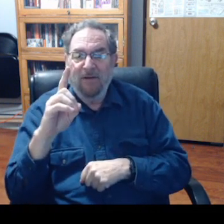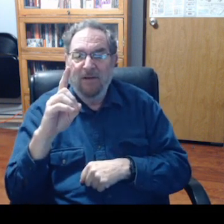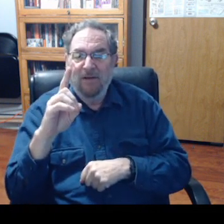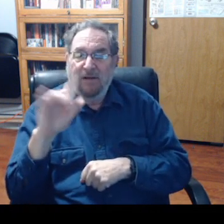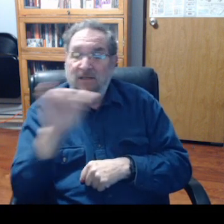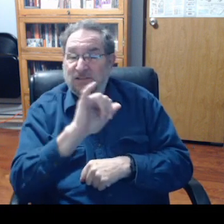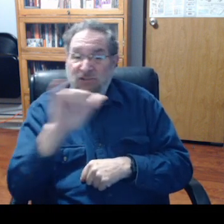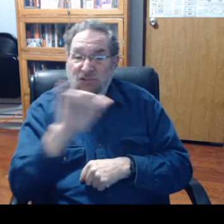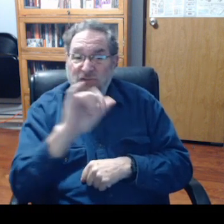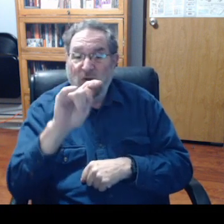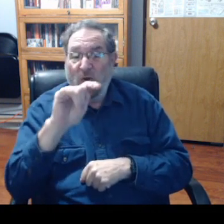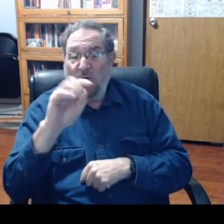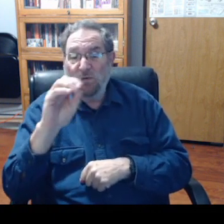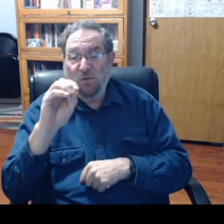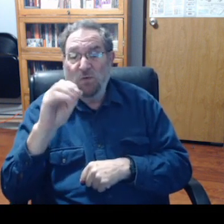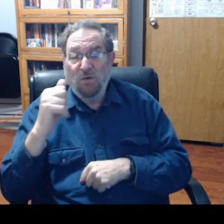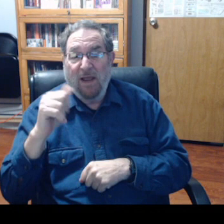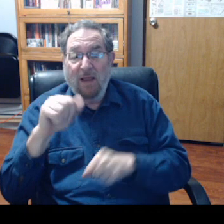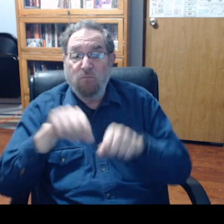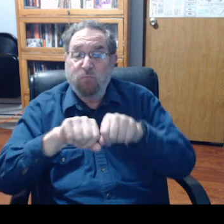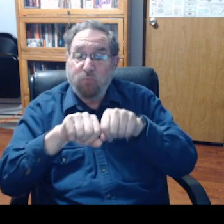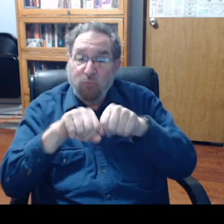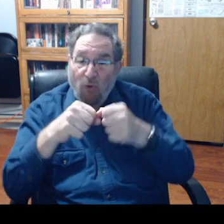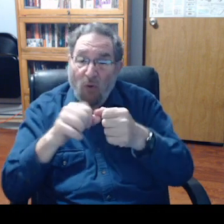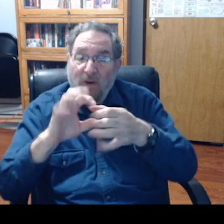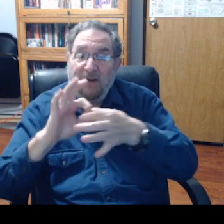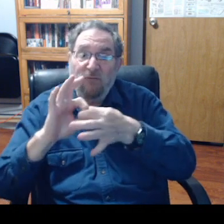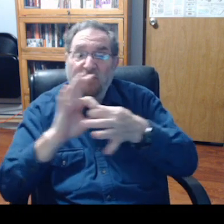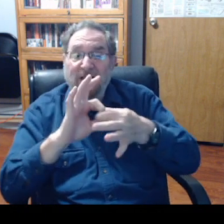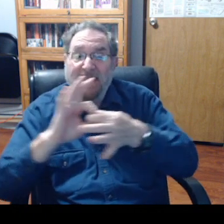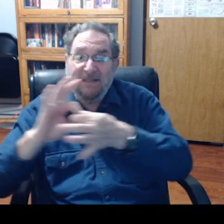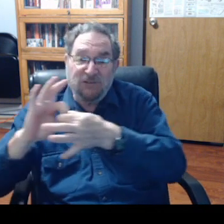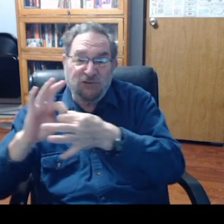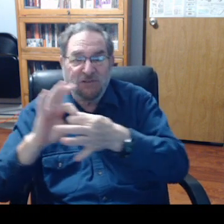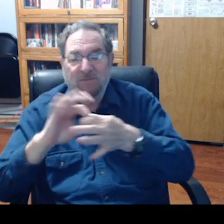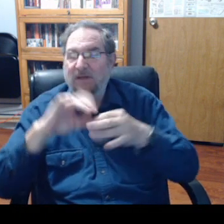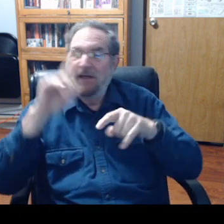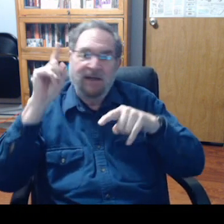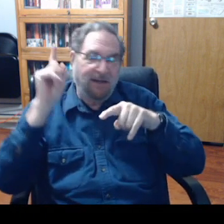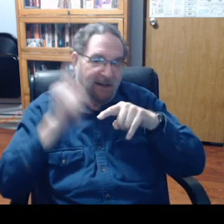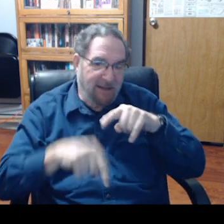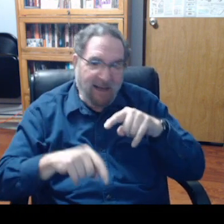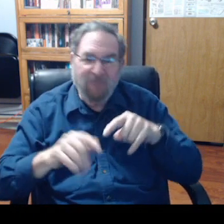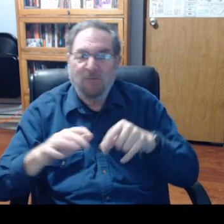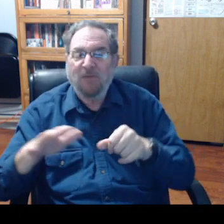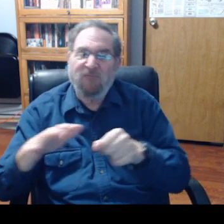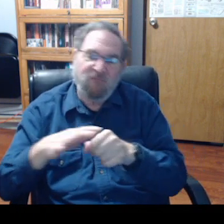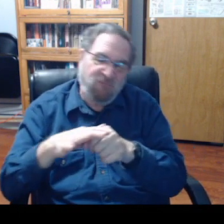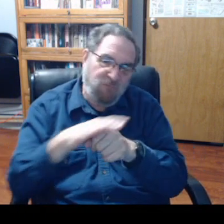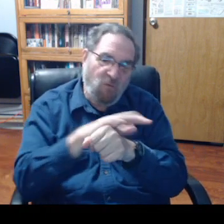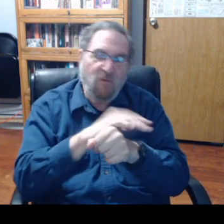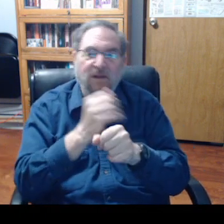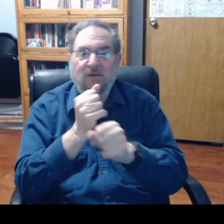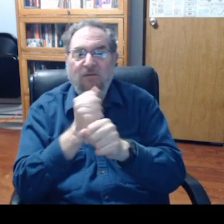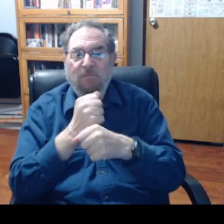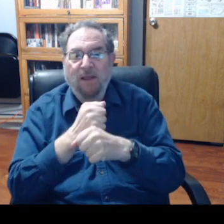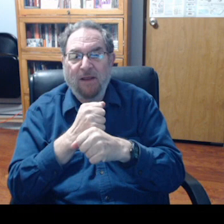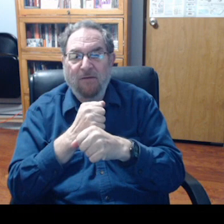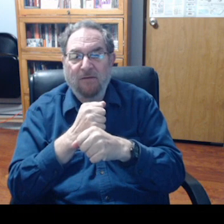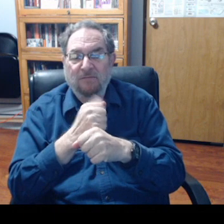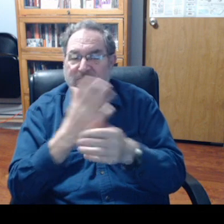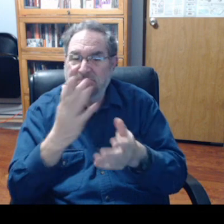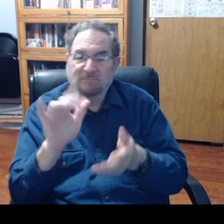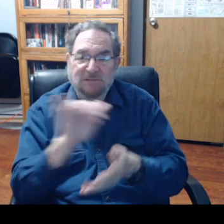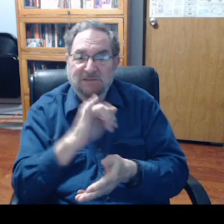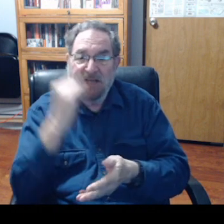repaired. So too, a broken relationship can never be fully